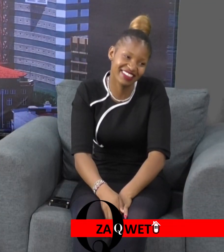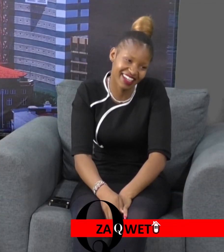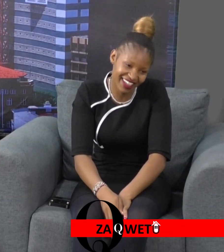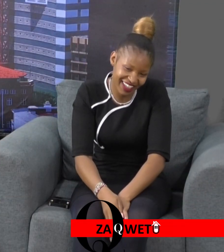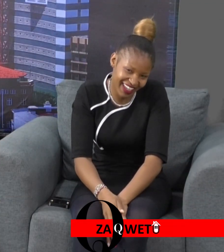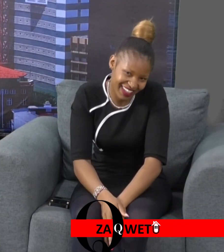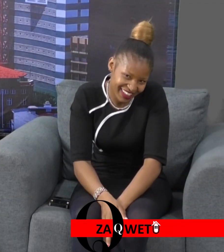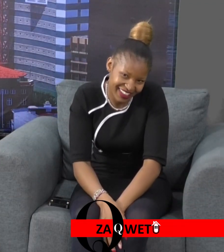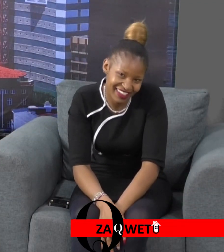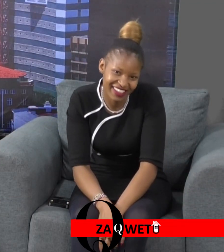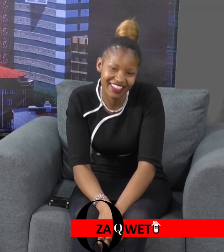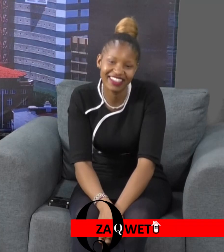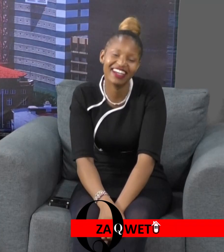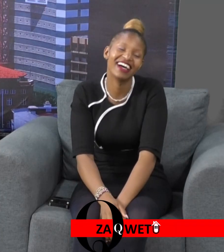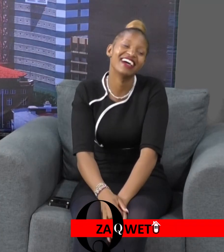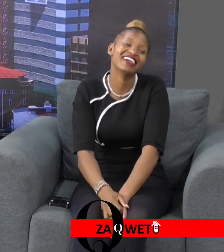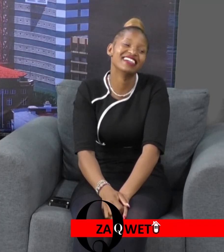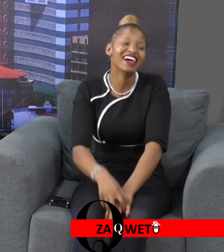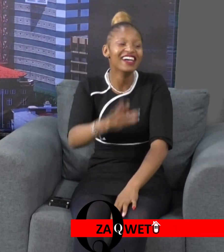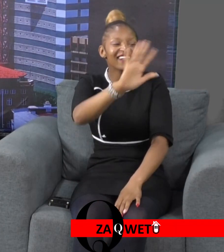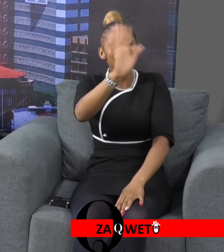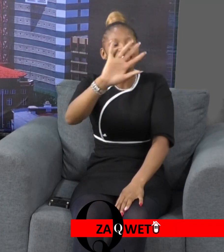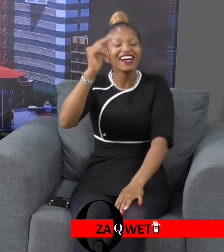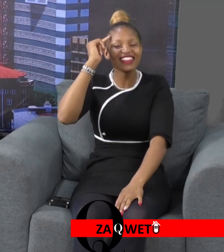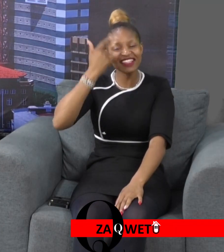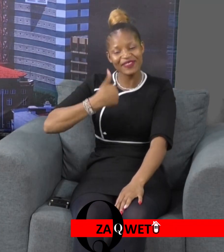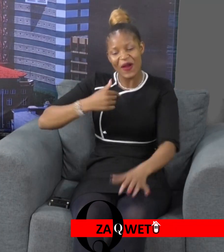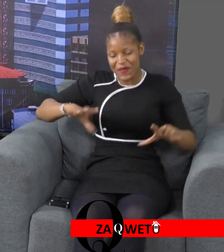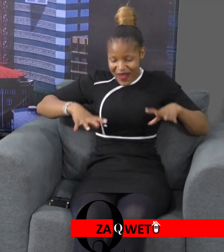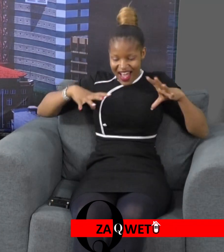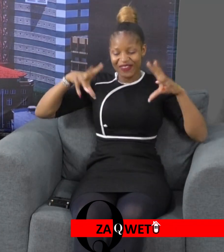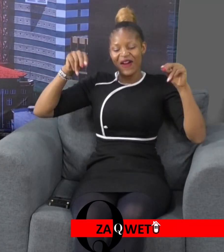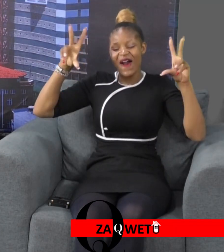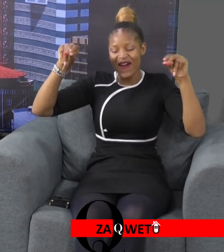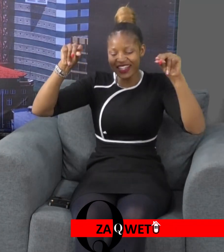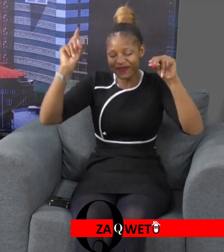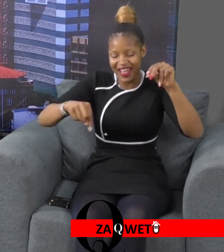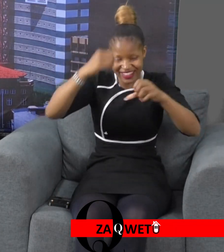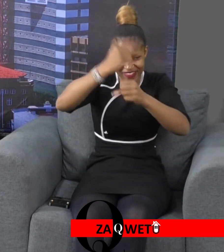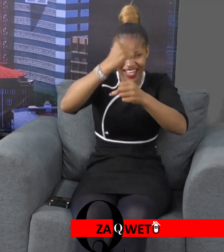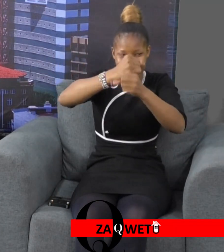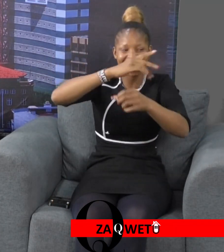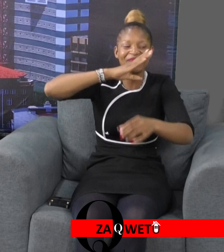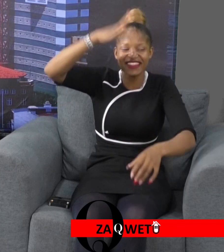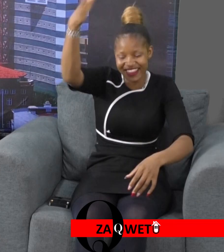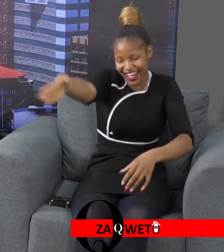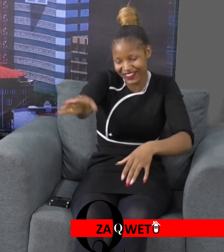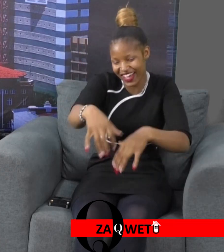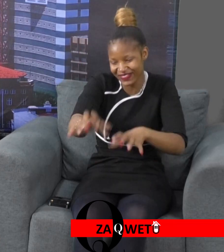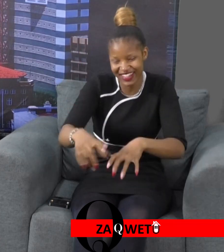Yes, I know. I understand. Hey, that is interesting. Don't think I'm a proud